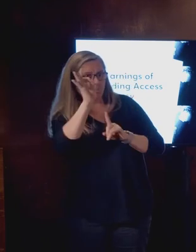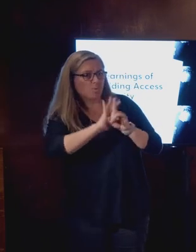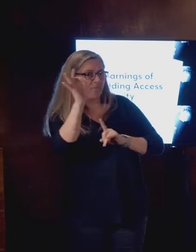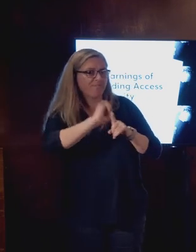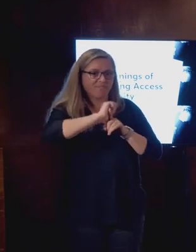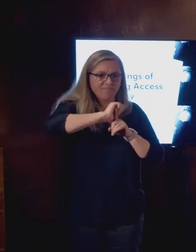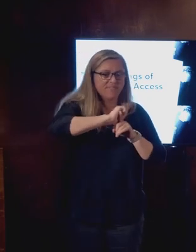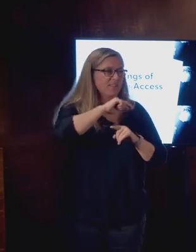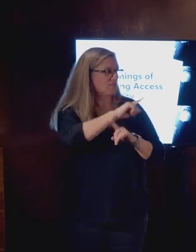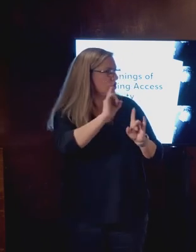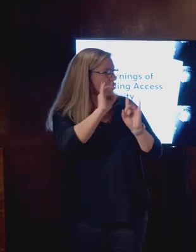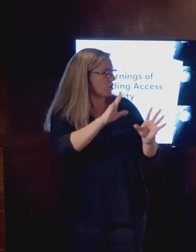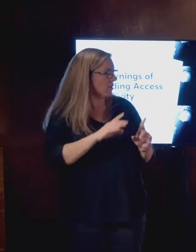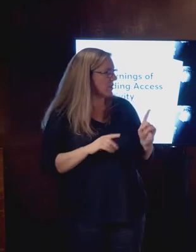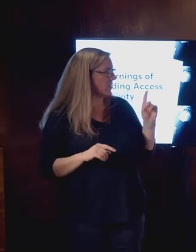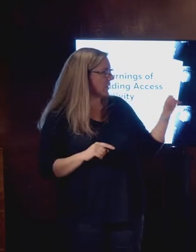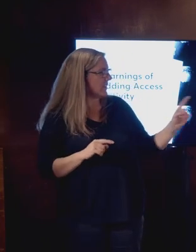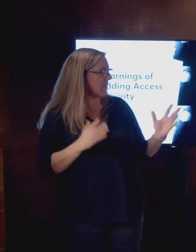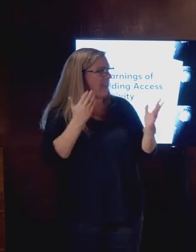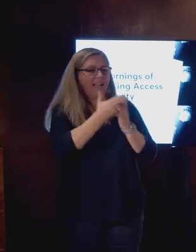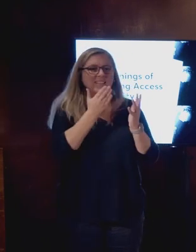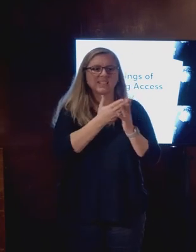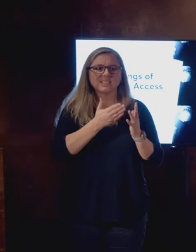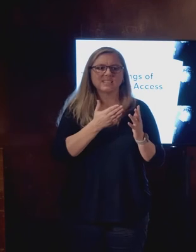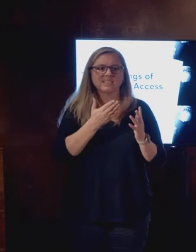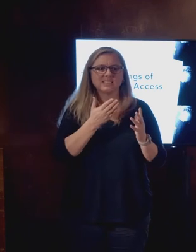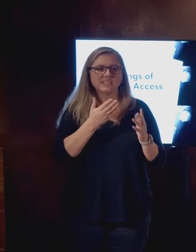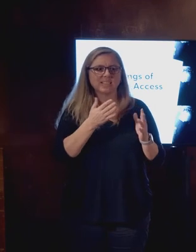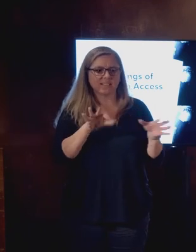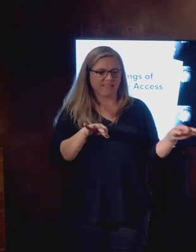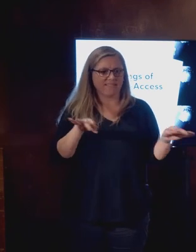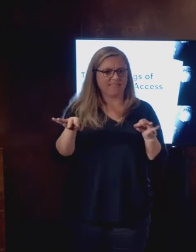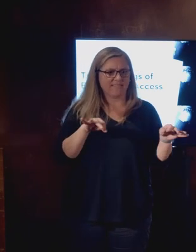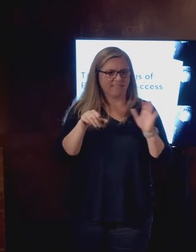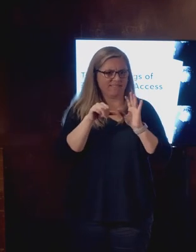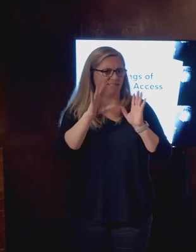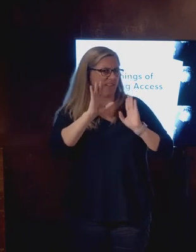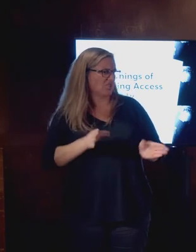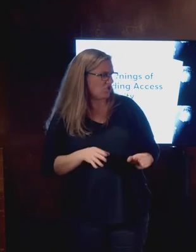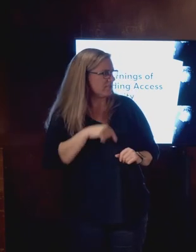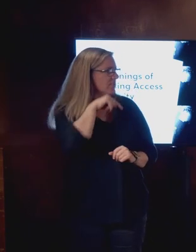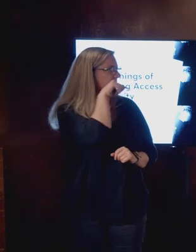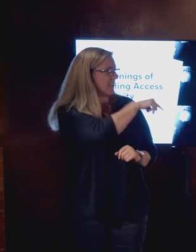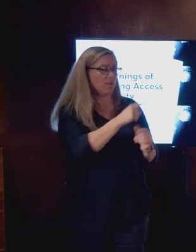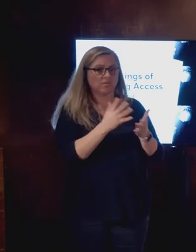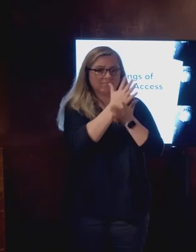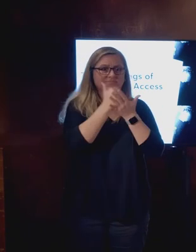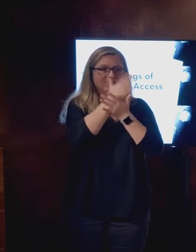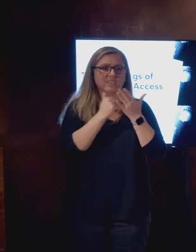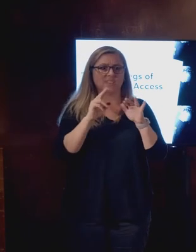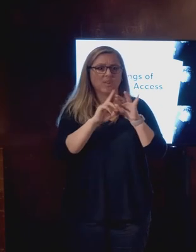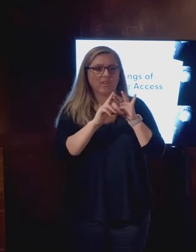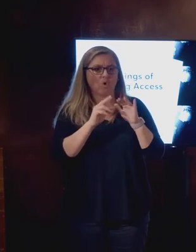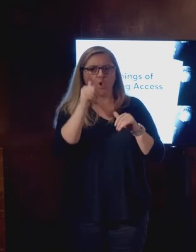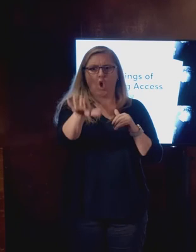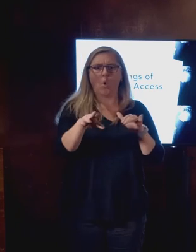types of people? Mm. When I did Access to Fashion last year, I did GoFundMe, which was great. We raised a lot of money. And then just through word of mouth, I